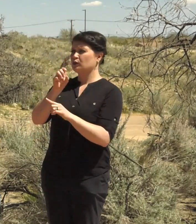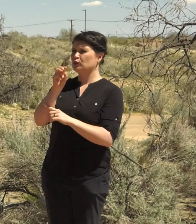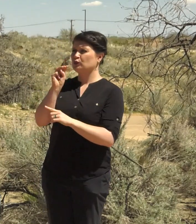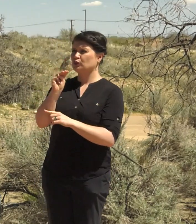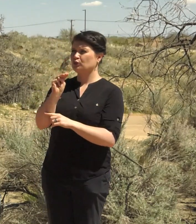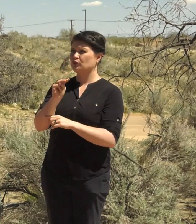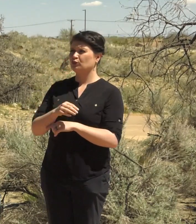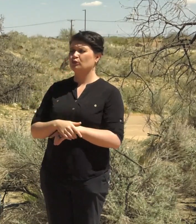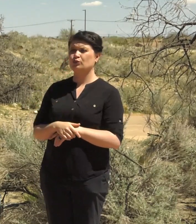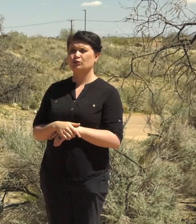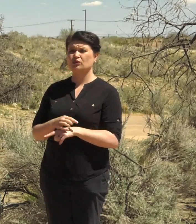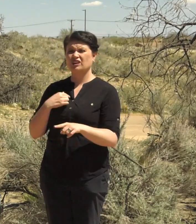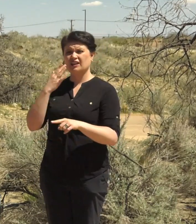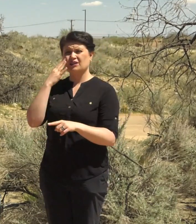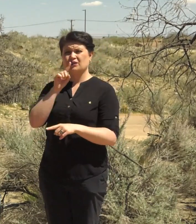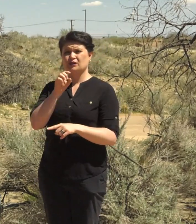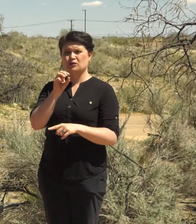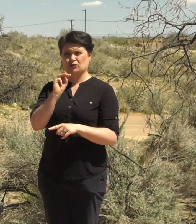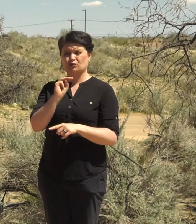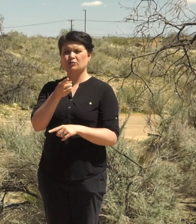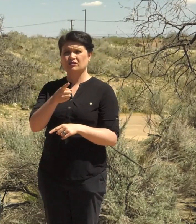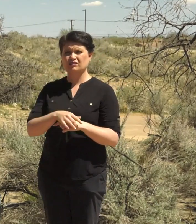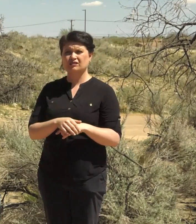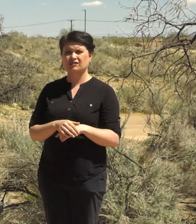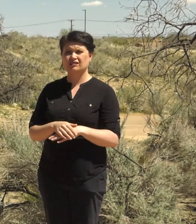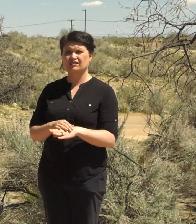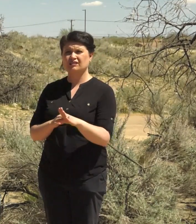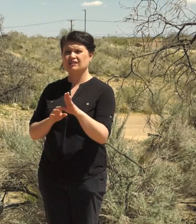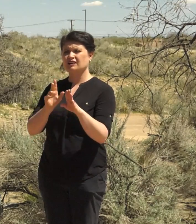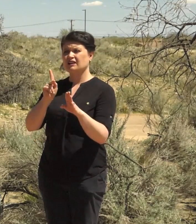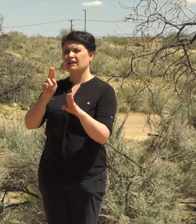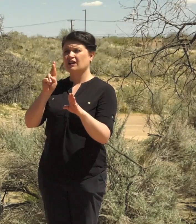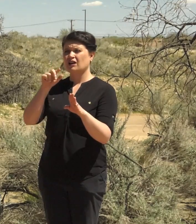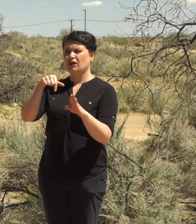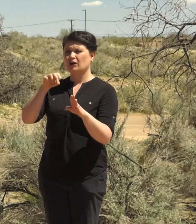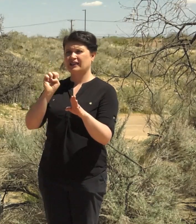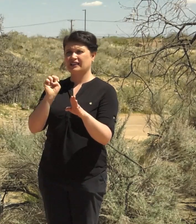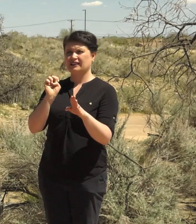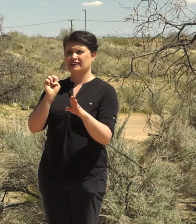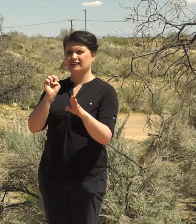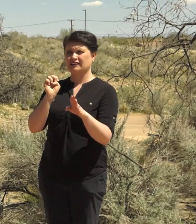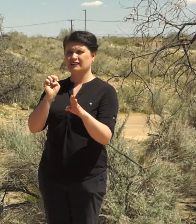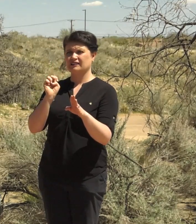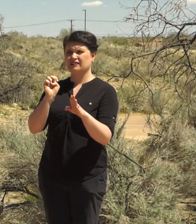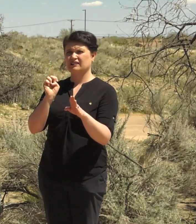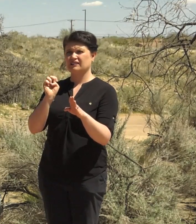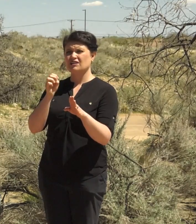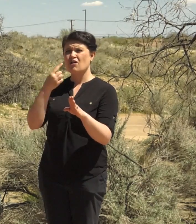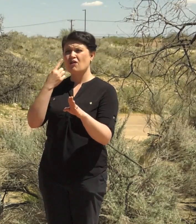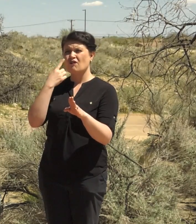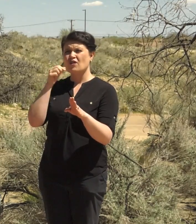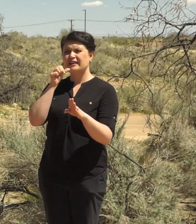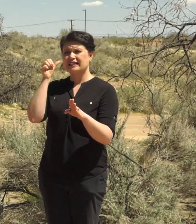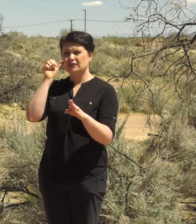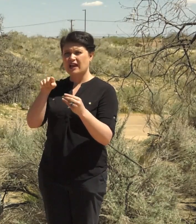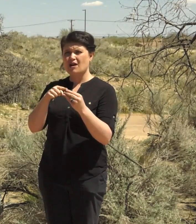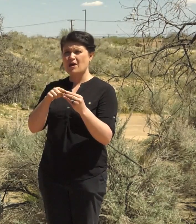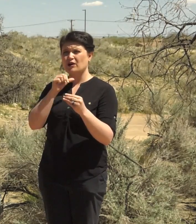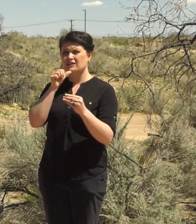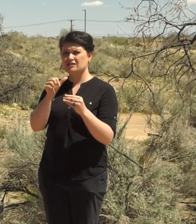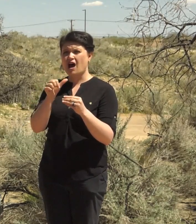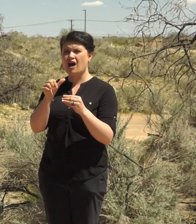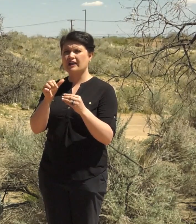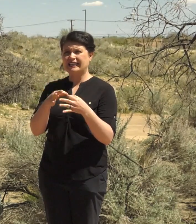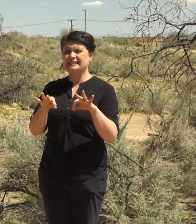So I know we have some from Zoom coming in. Yeah. From KRQE on the press release we sent out yesterday about non-essential businesses